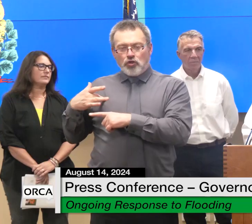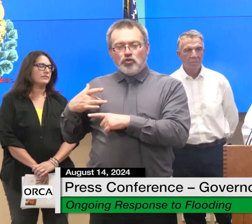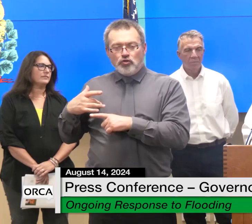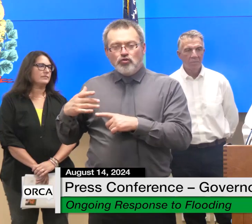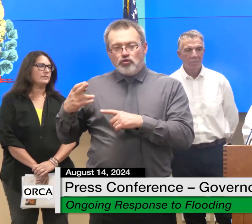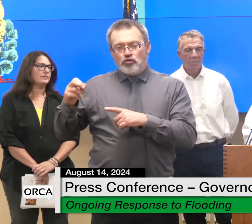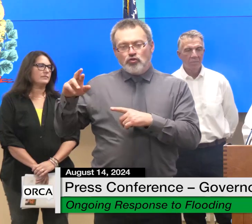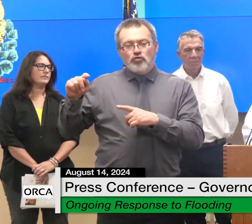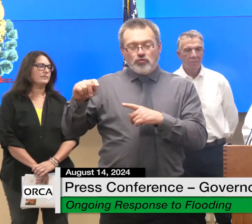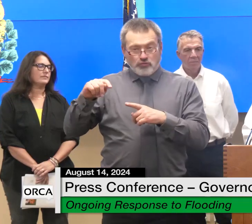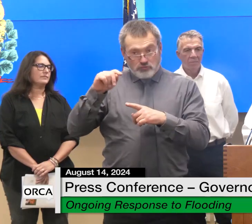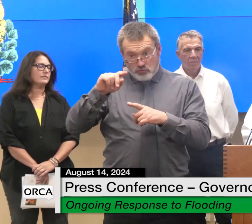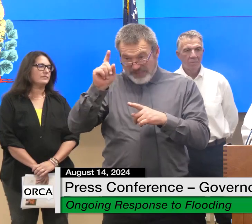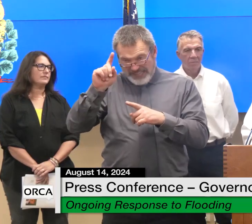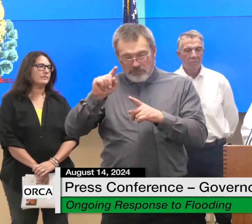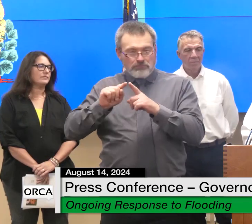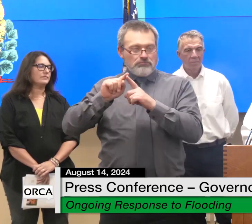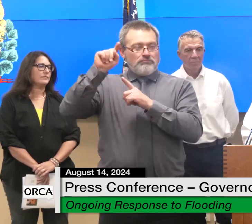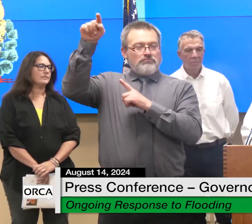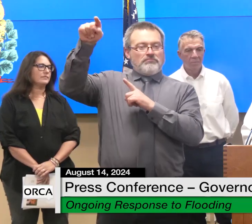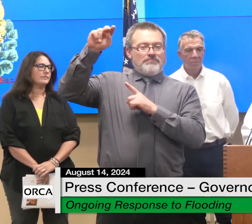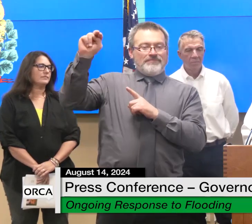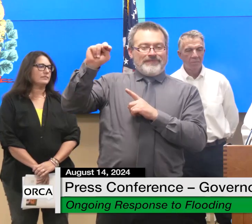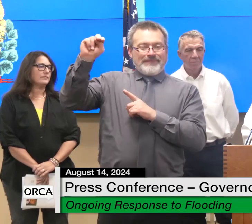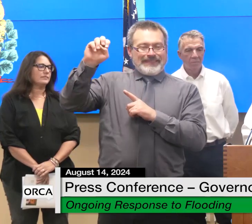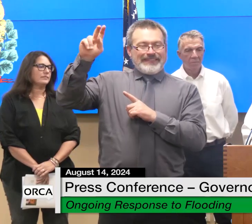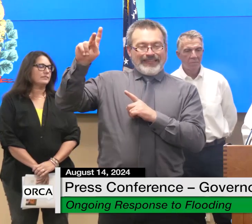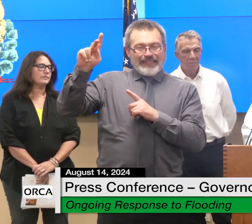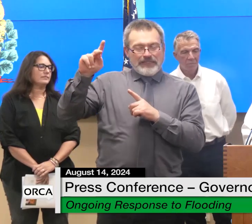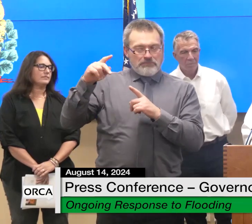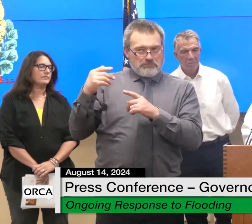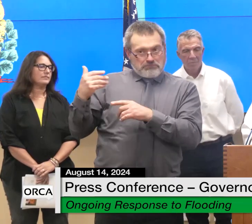Northeast Kingdom to muck out homes that were flooded last month.